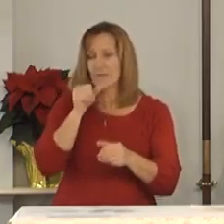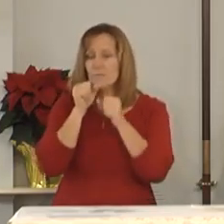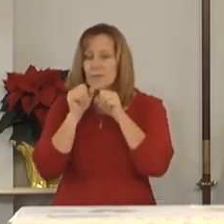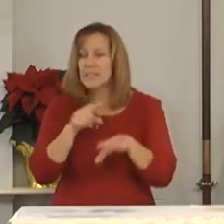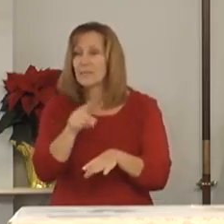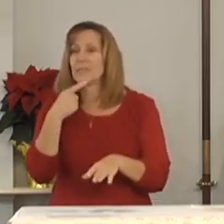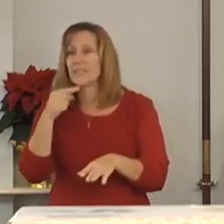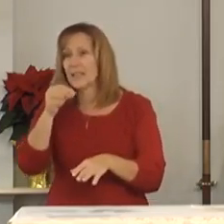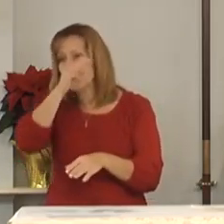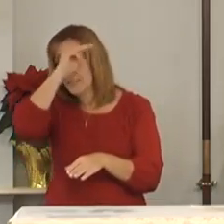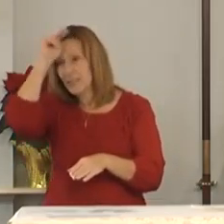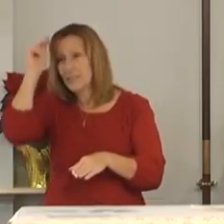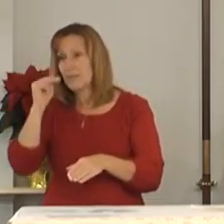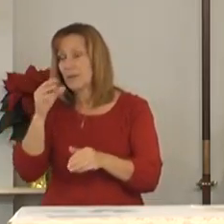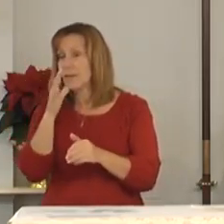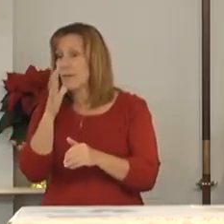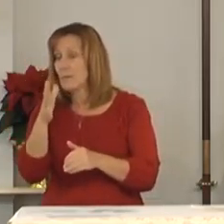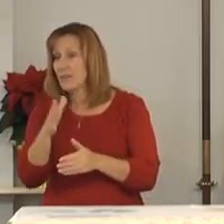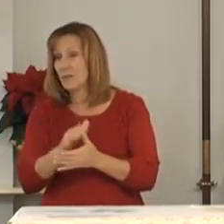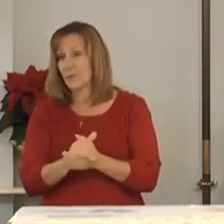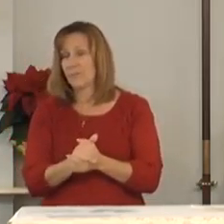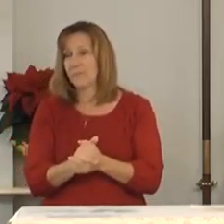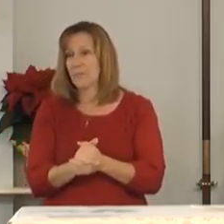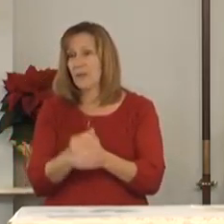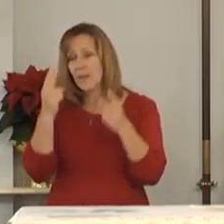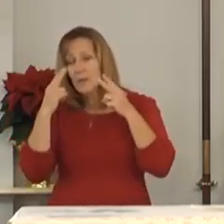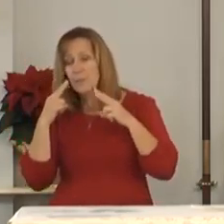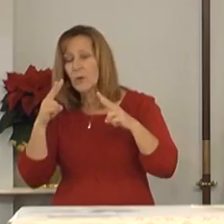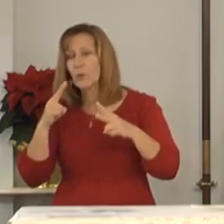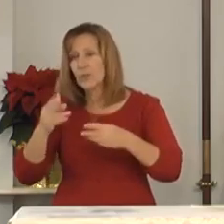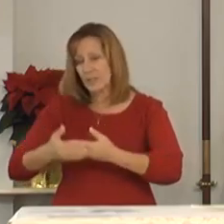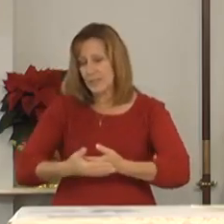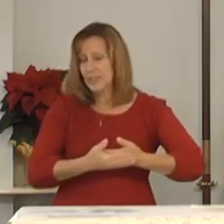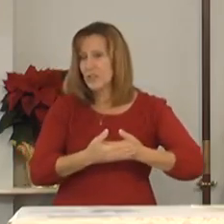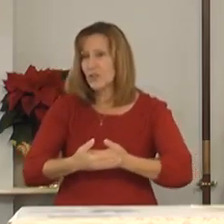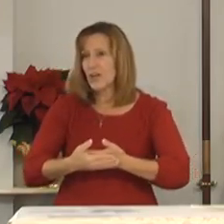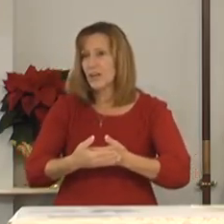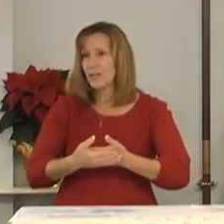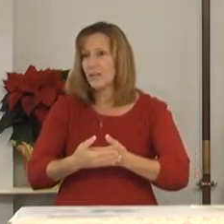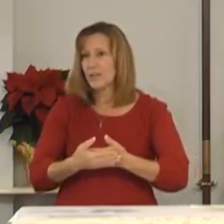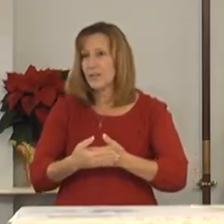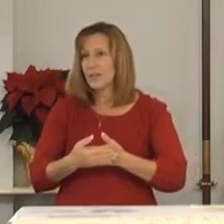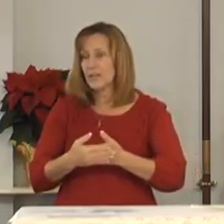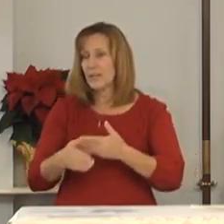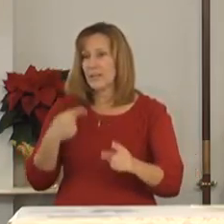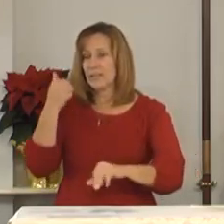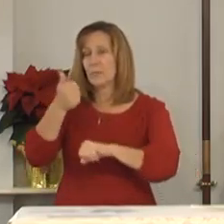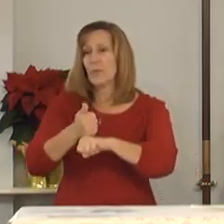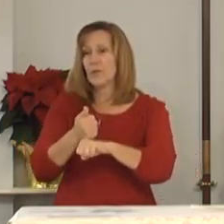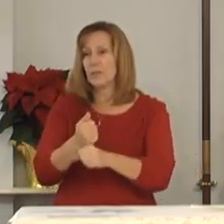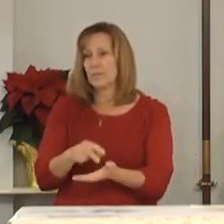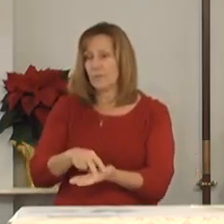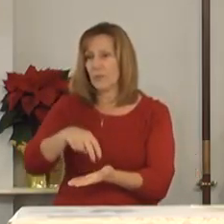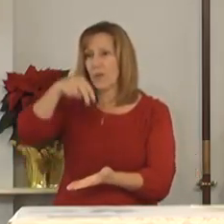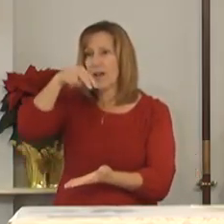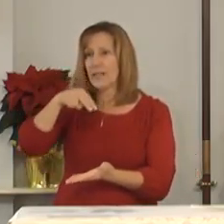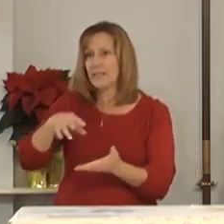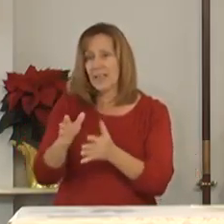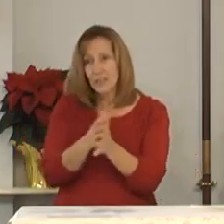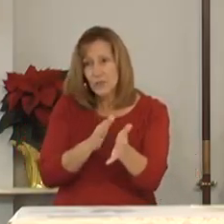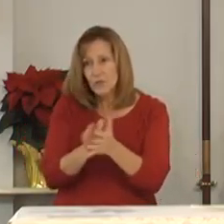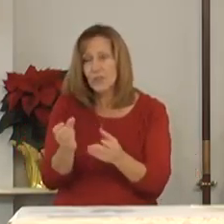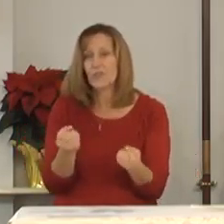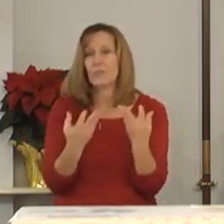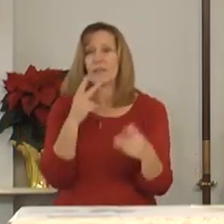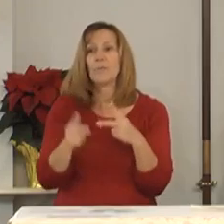and said to Mary his mother, Behold, this child is appointed for the fall and rising of many in